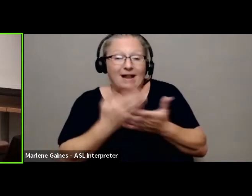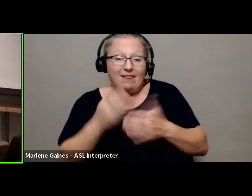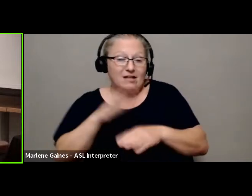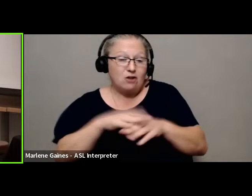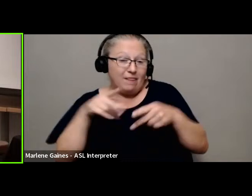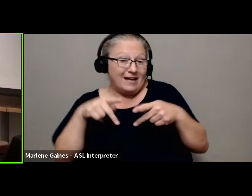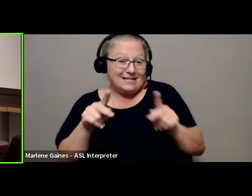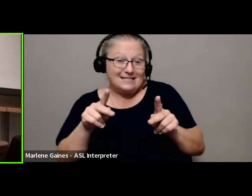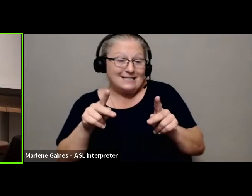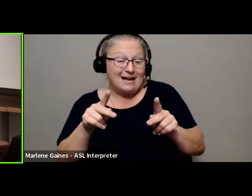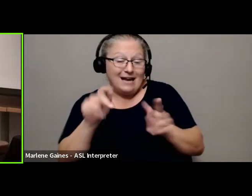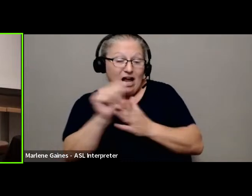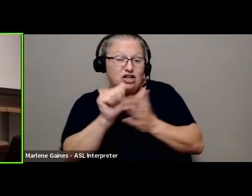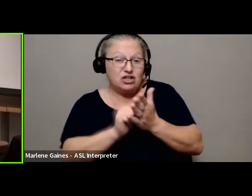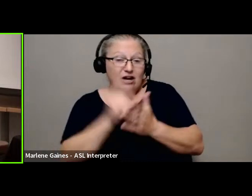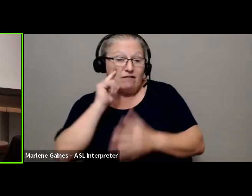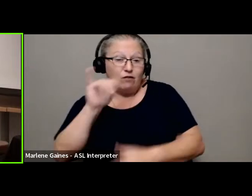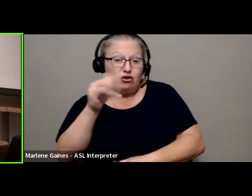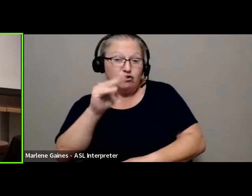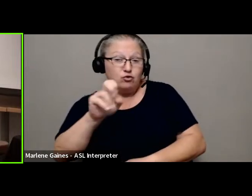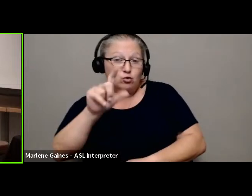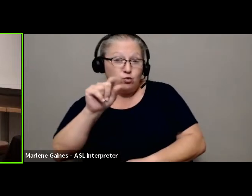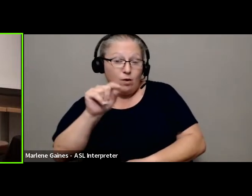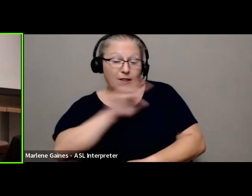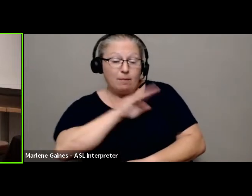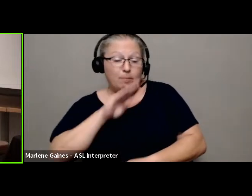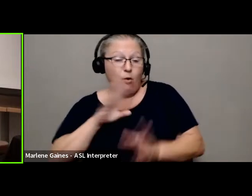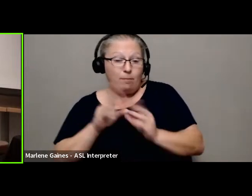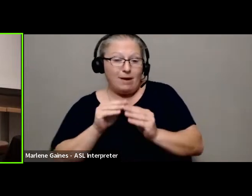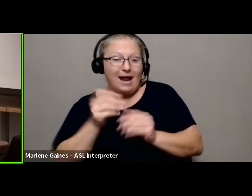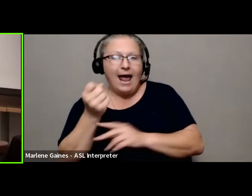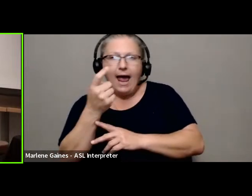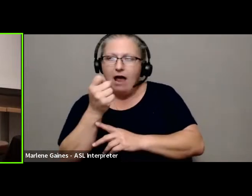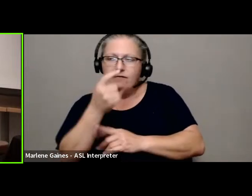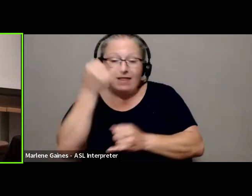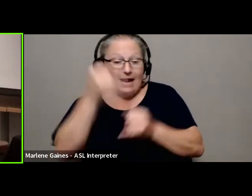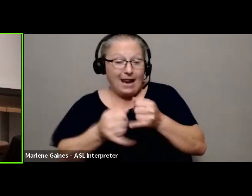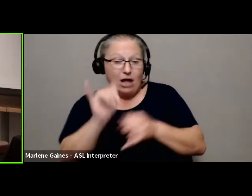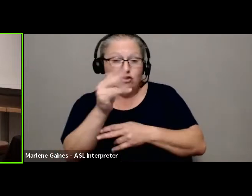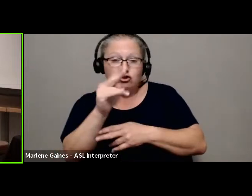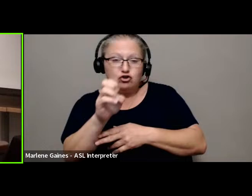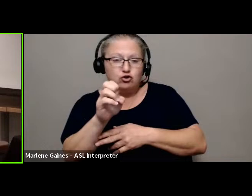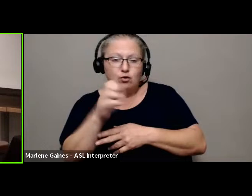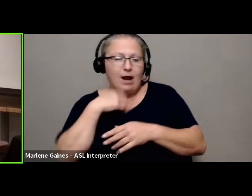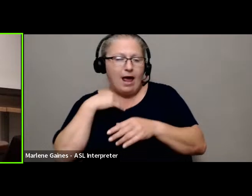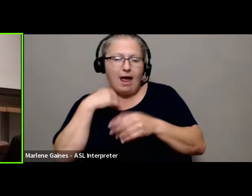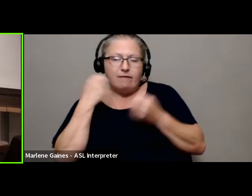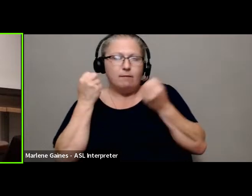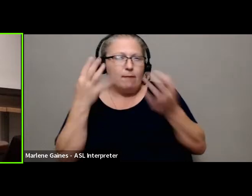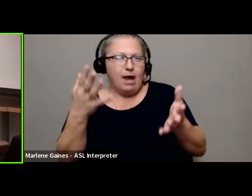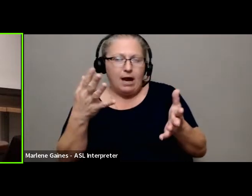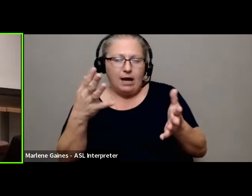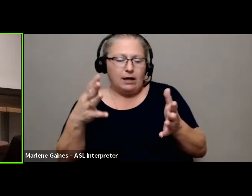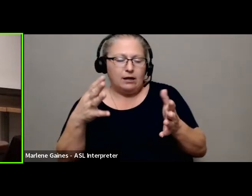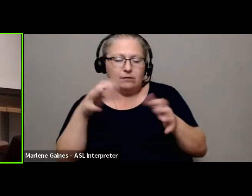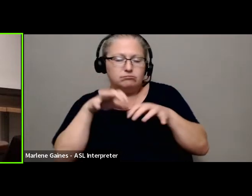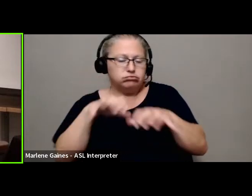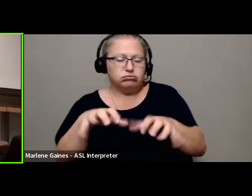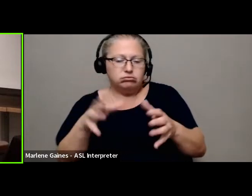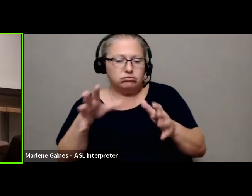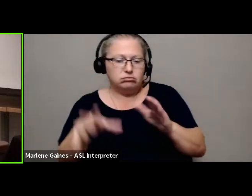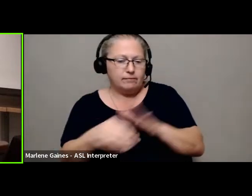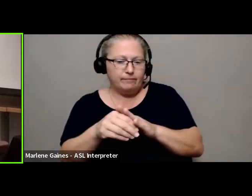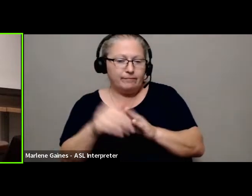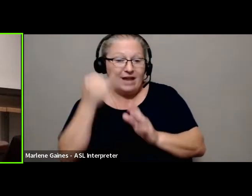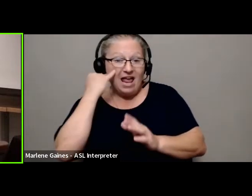consent agenda for a June 20th board meeting. Every year, the last June board meeting, there's tons of things there. if